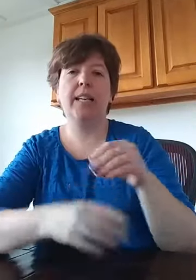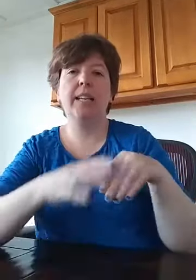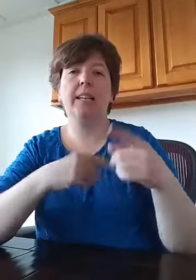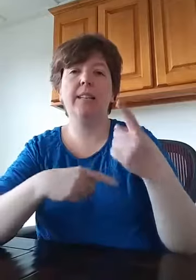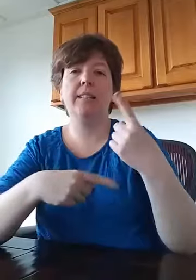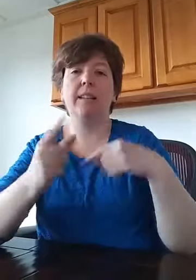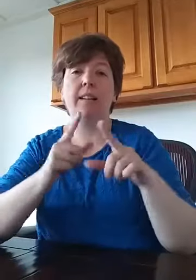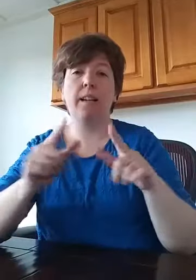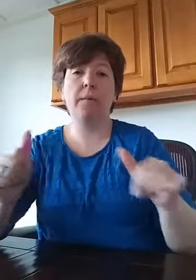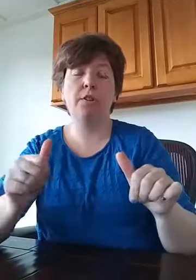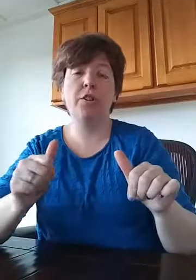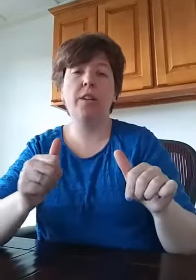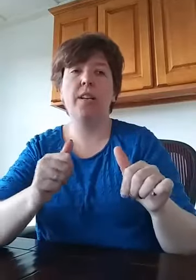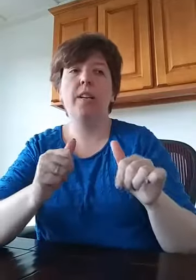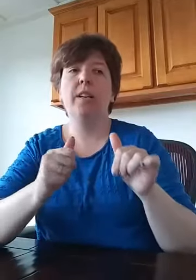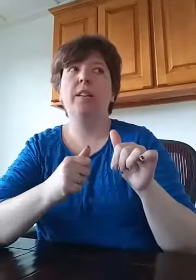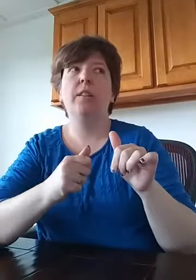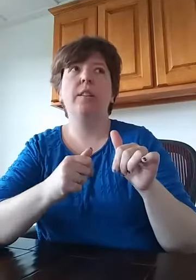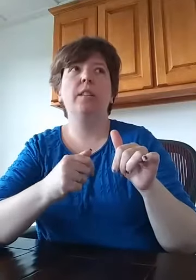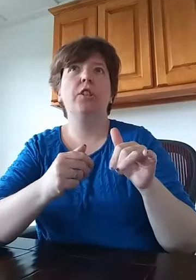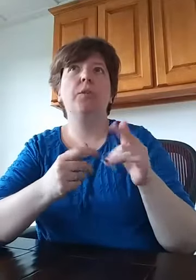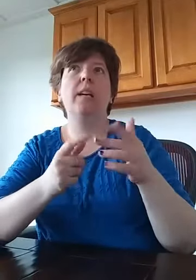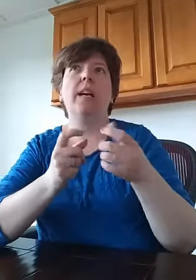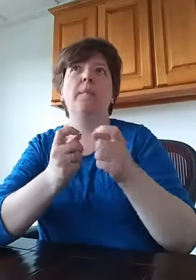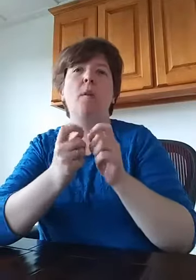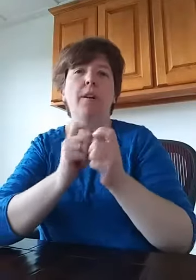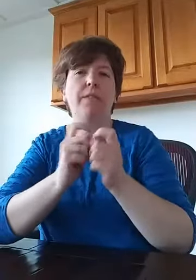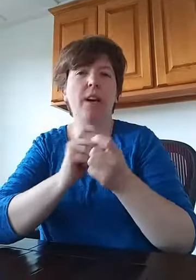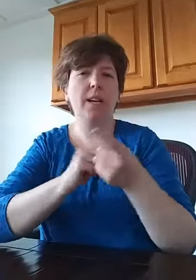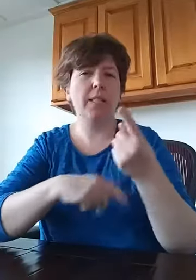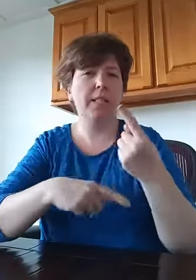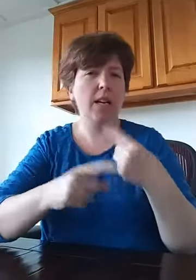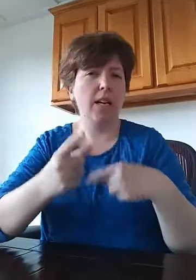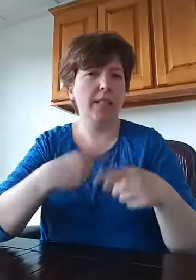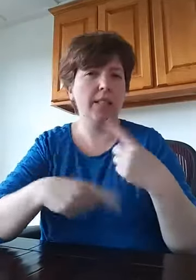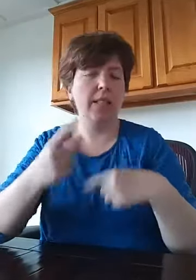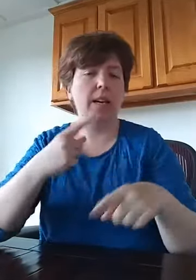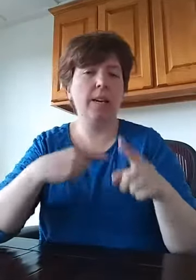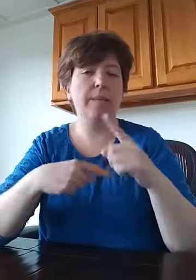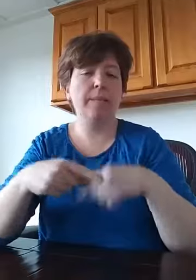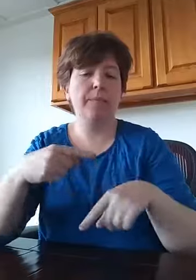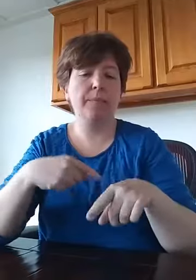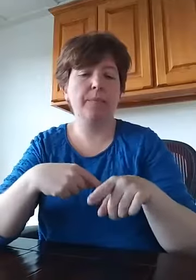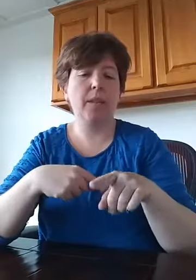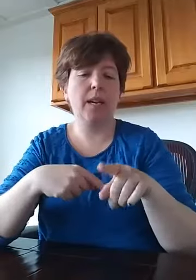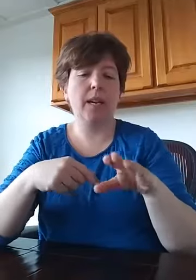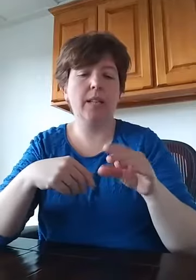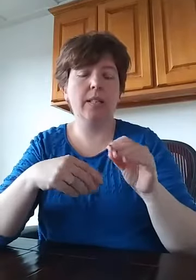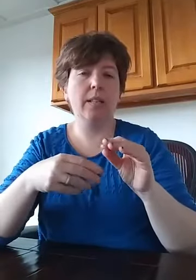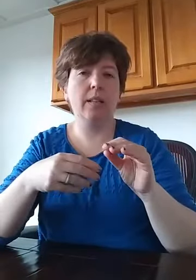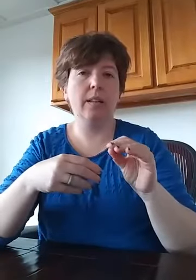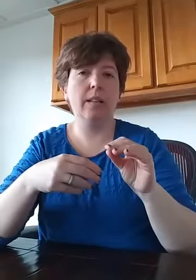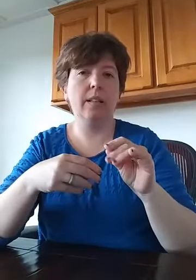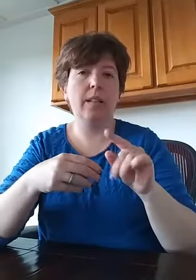In sign language, you can modify signs, and like if